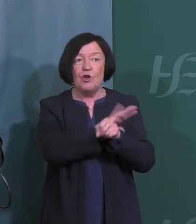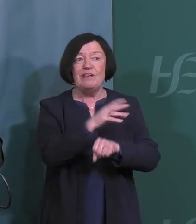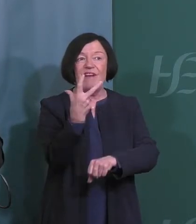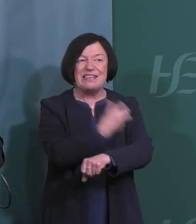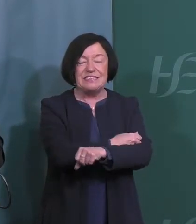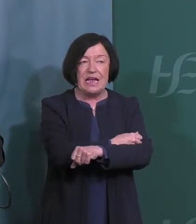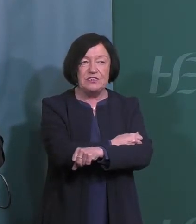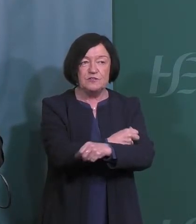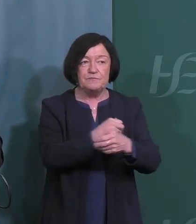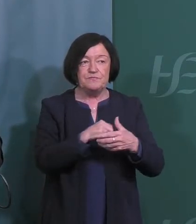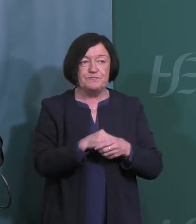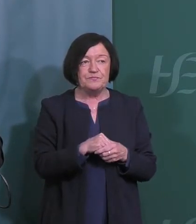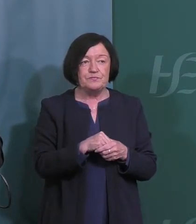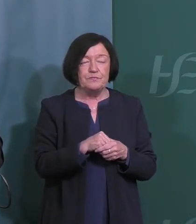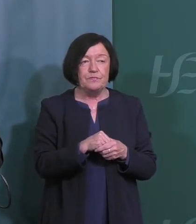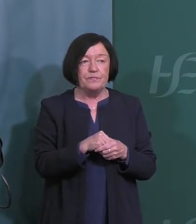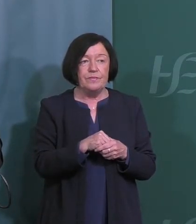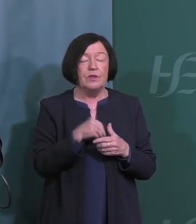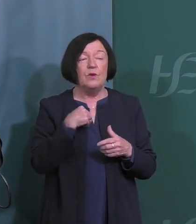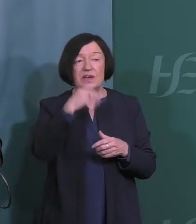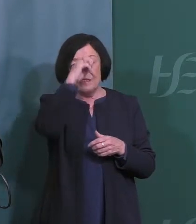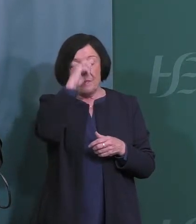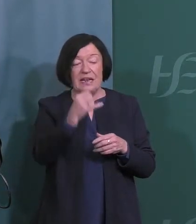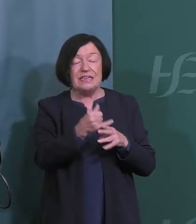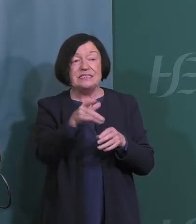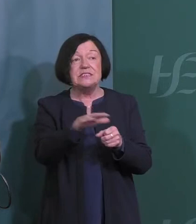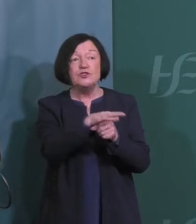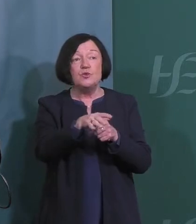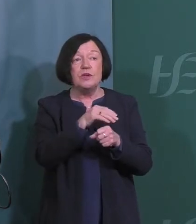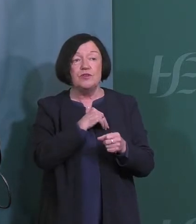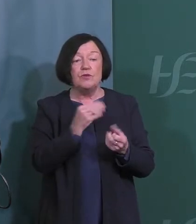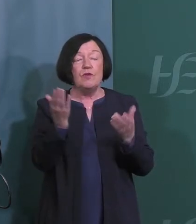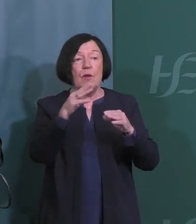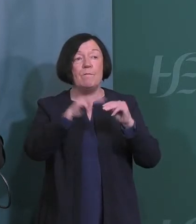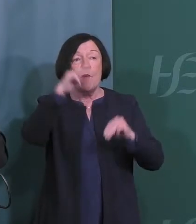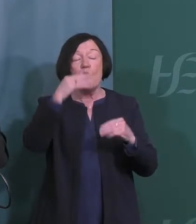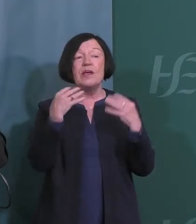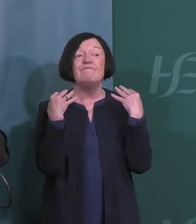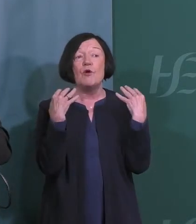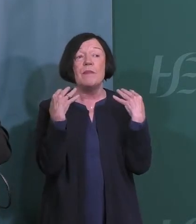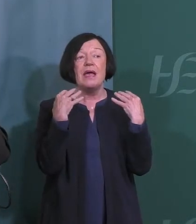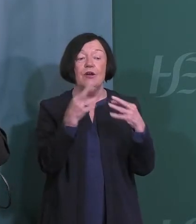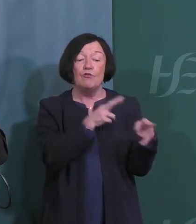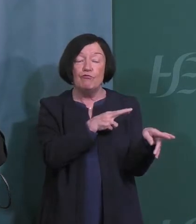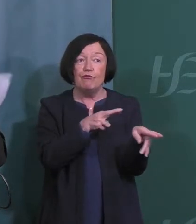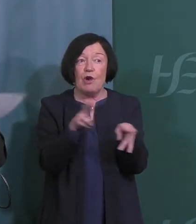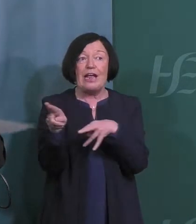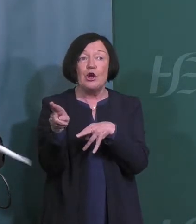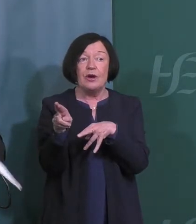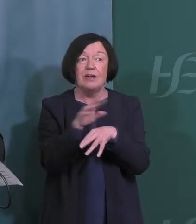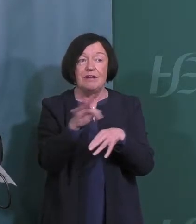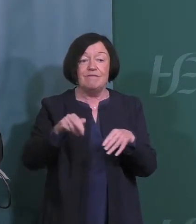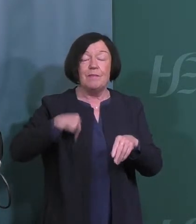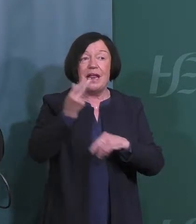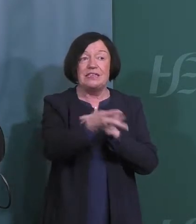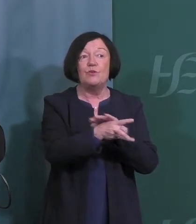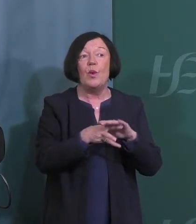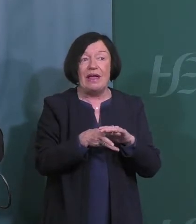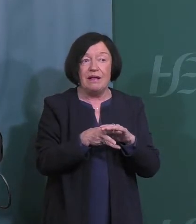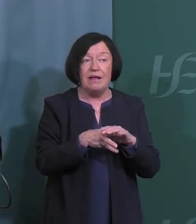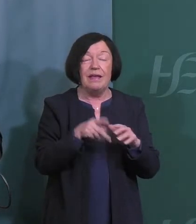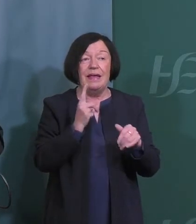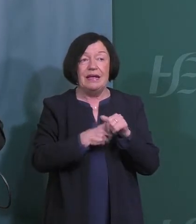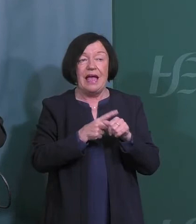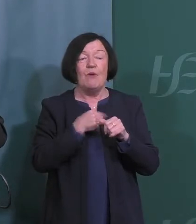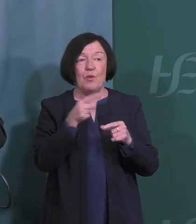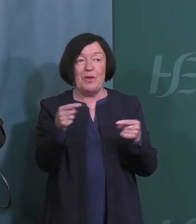vaccinated. We expect to be in a position to present some more of this data on a regular basis from next week. But again,